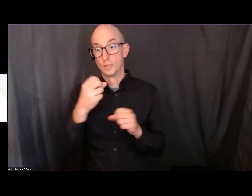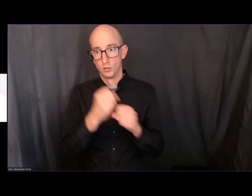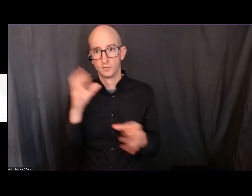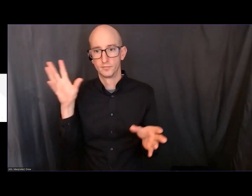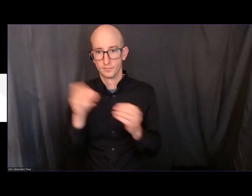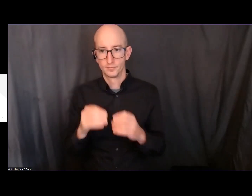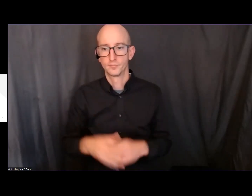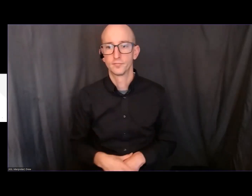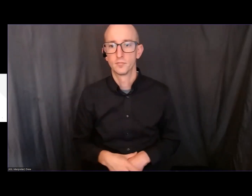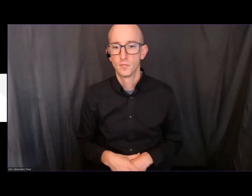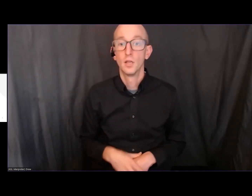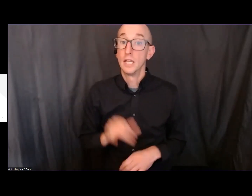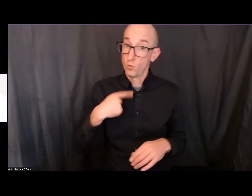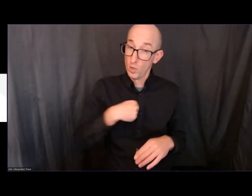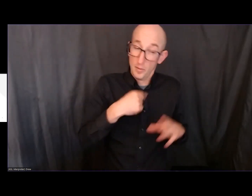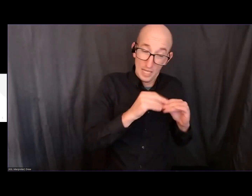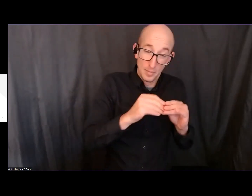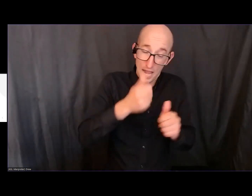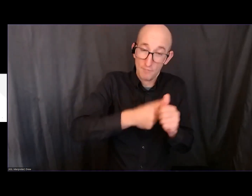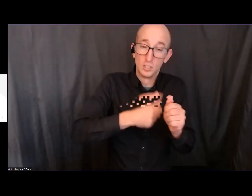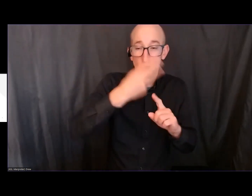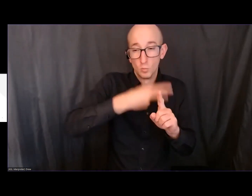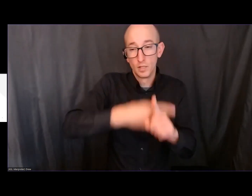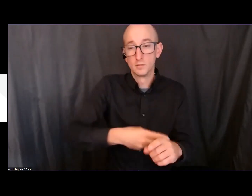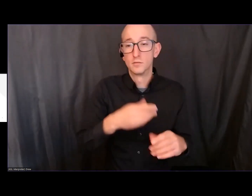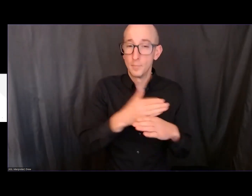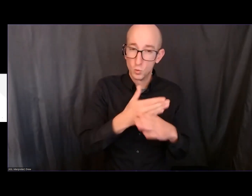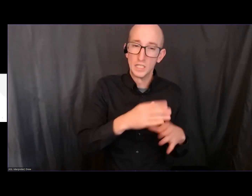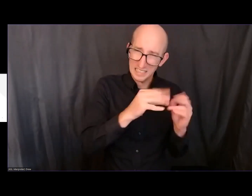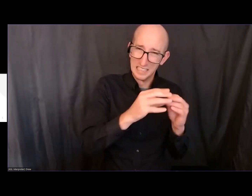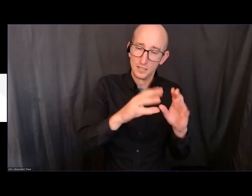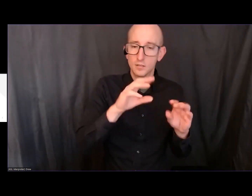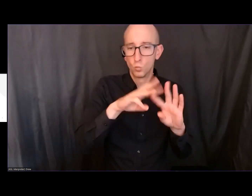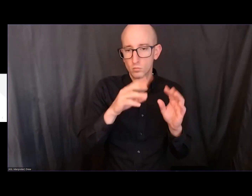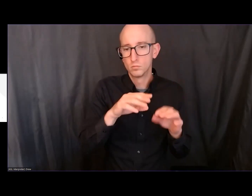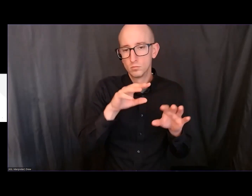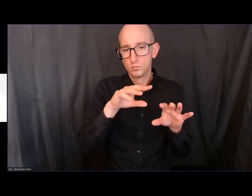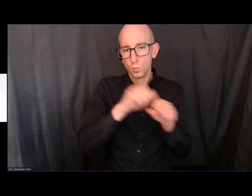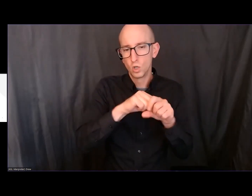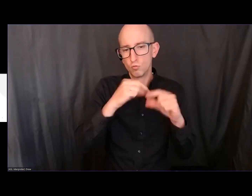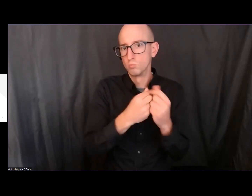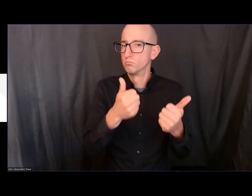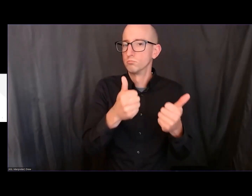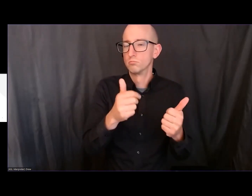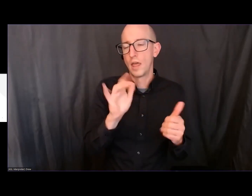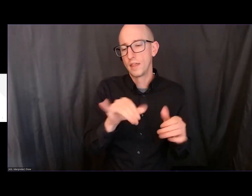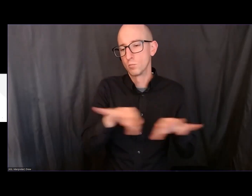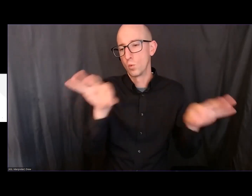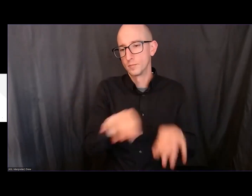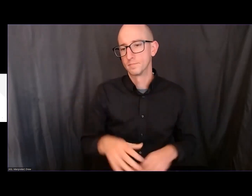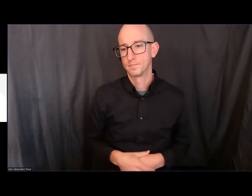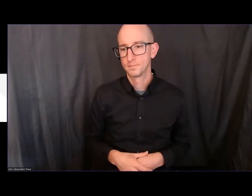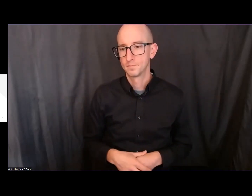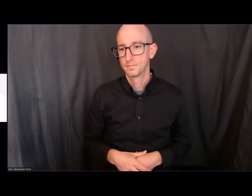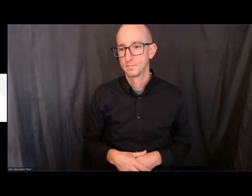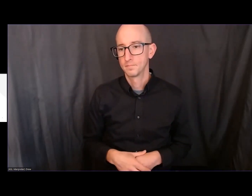in between. I think it's really important. Kalila. So just to clarify, and maybe this is